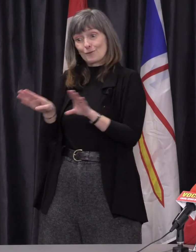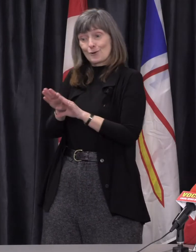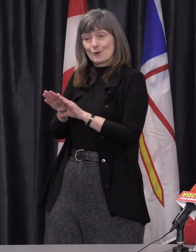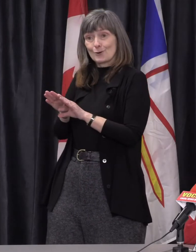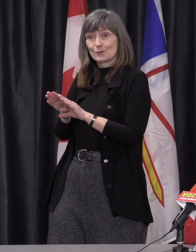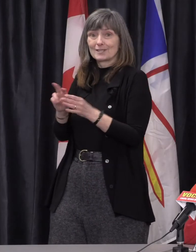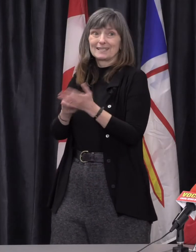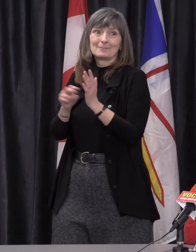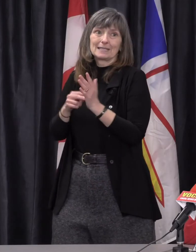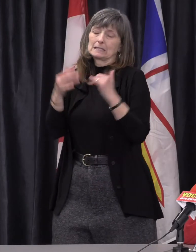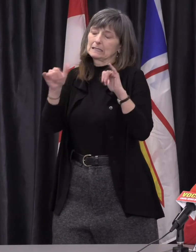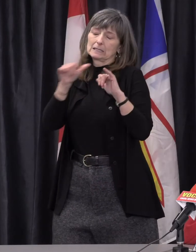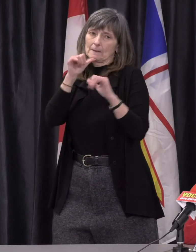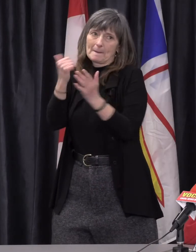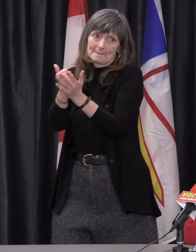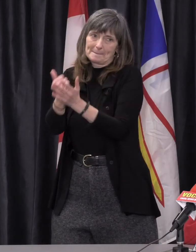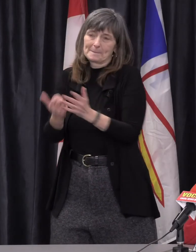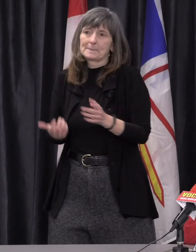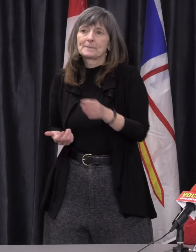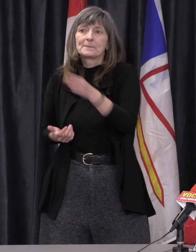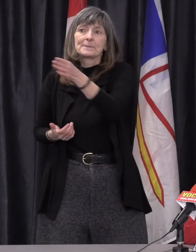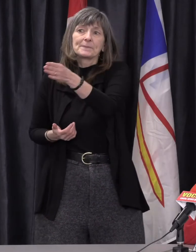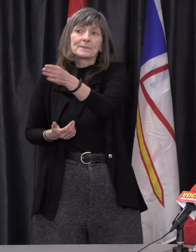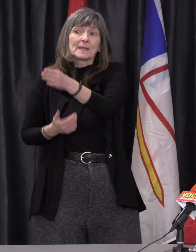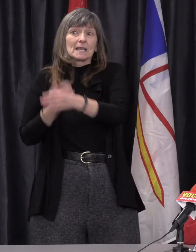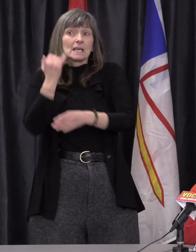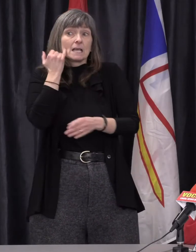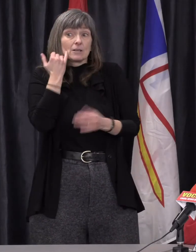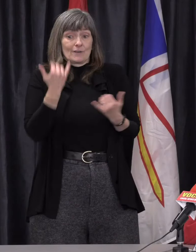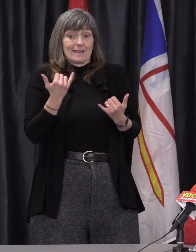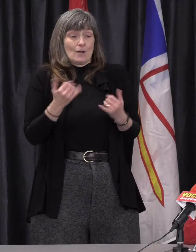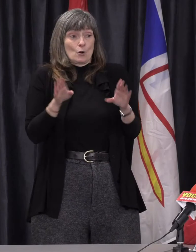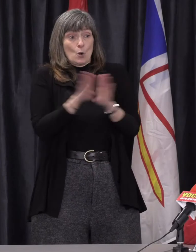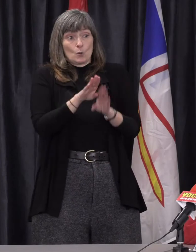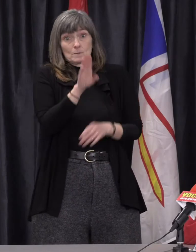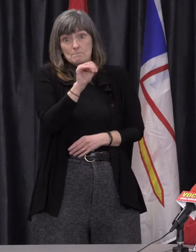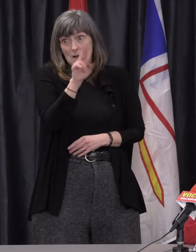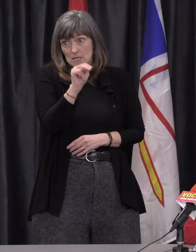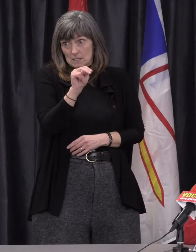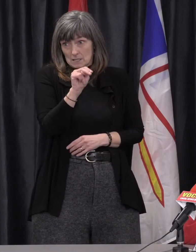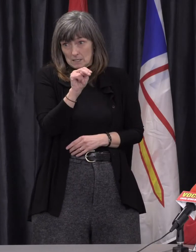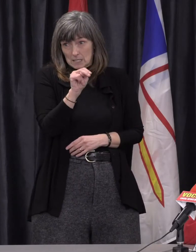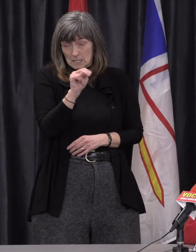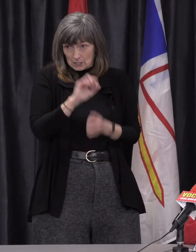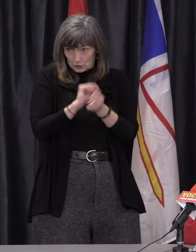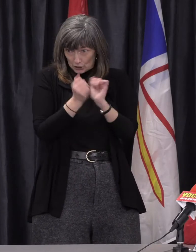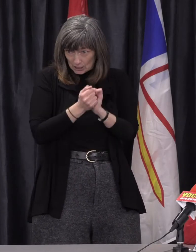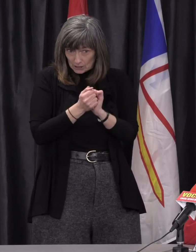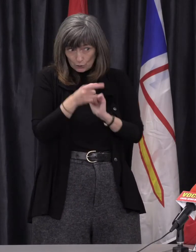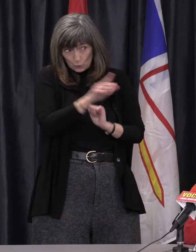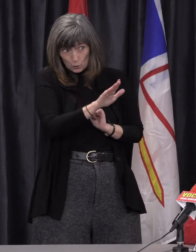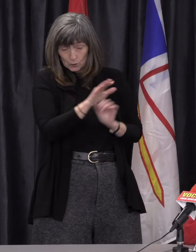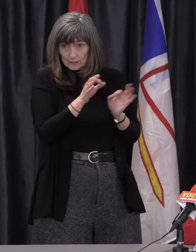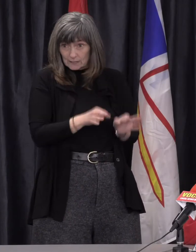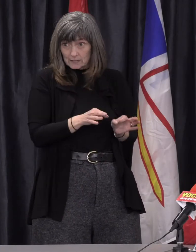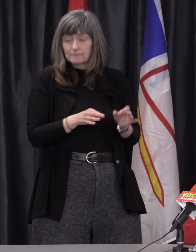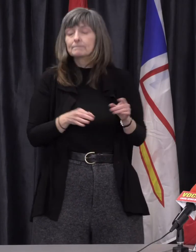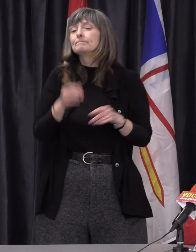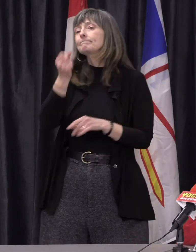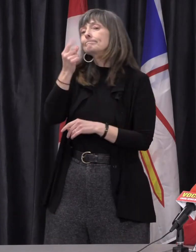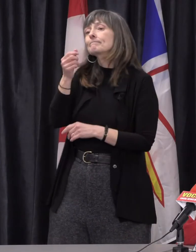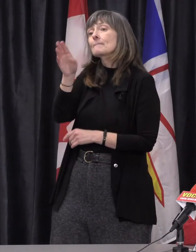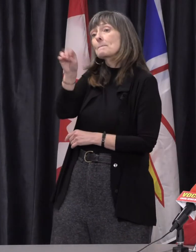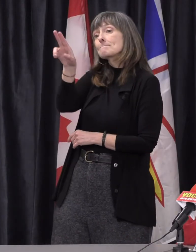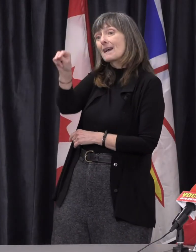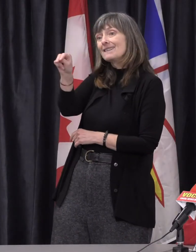intended result that you want. Does the closing of MUN change that at all? So Memorial is able to